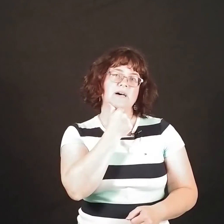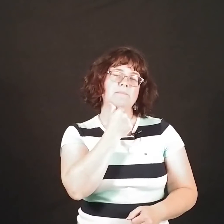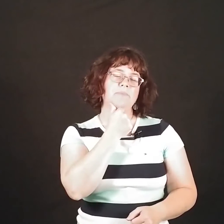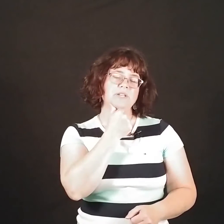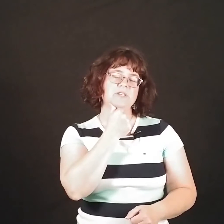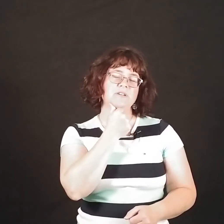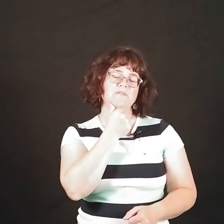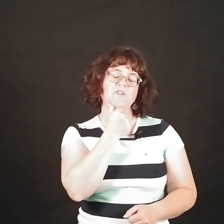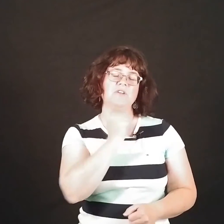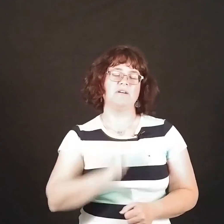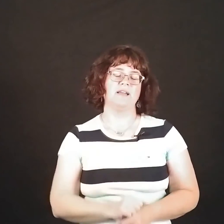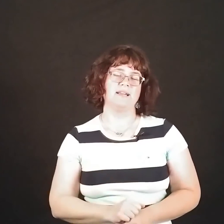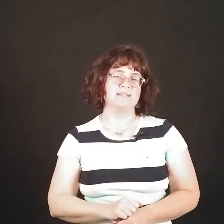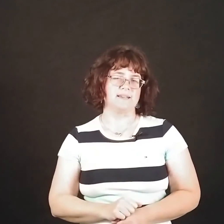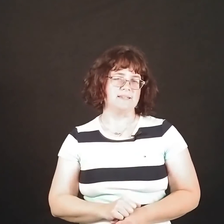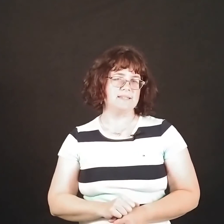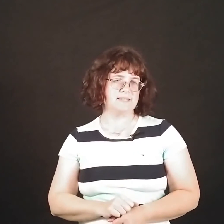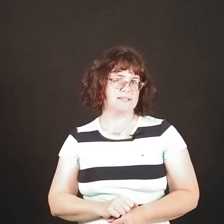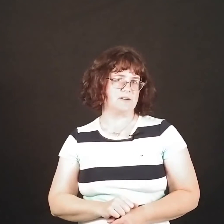I'll bet you can figure out how to sign sister.